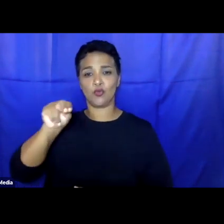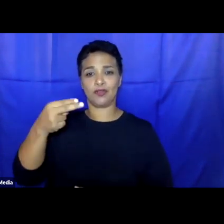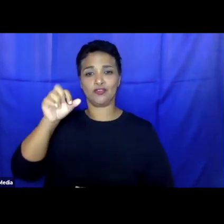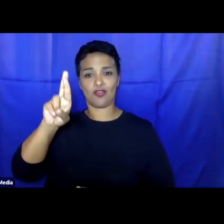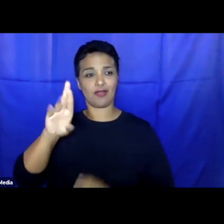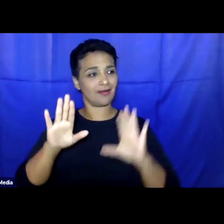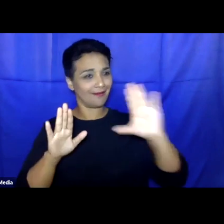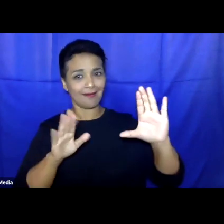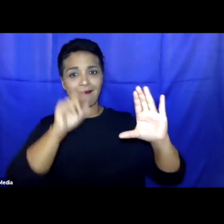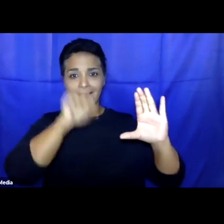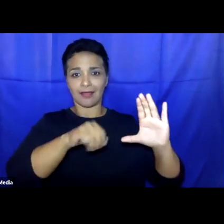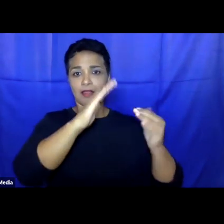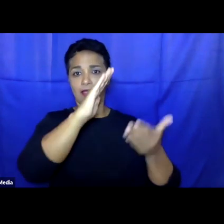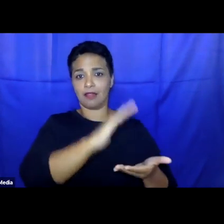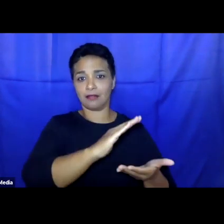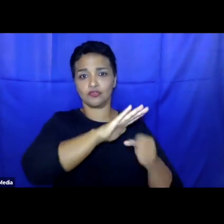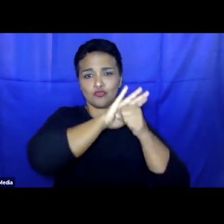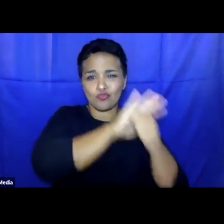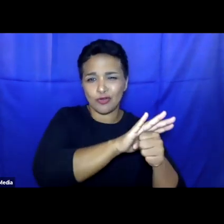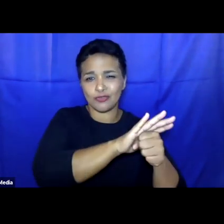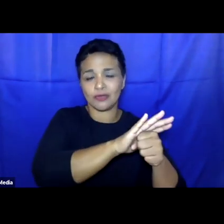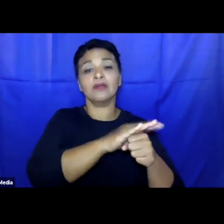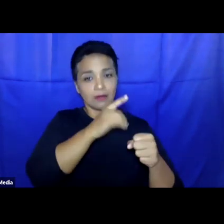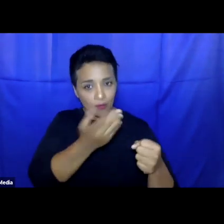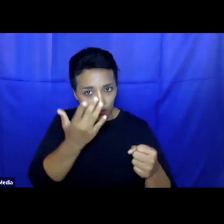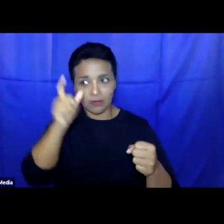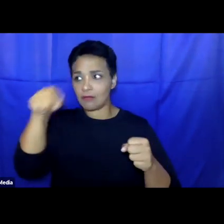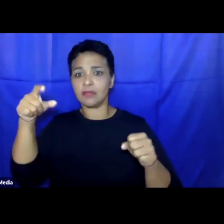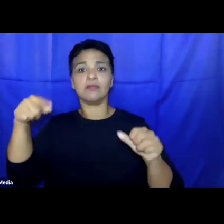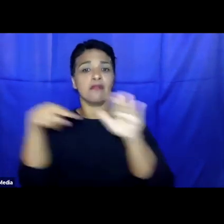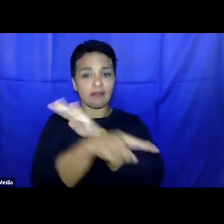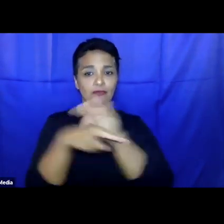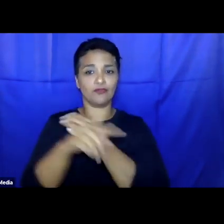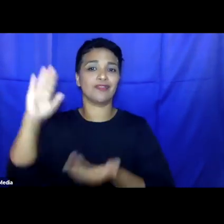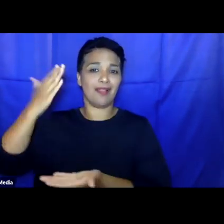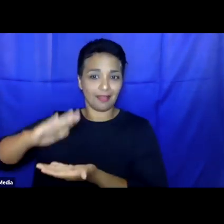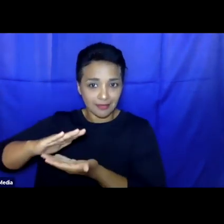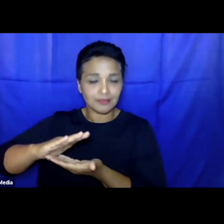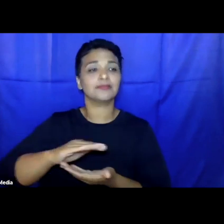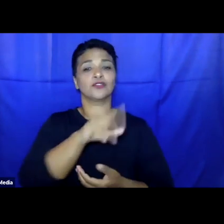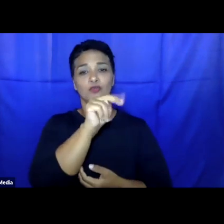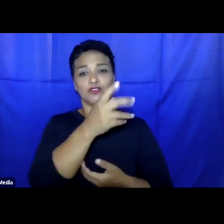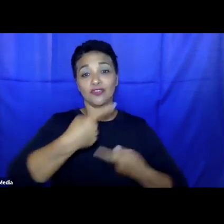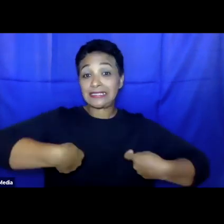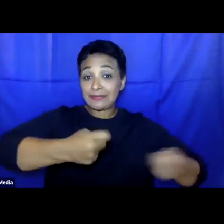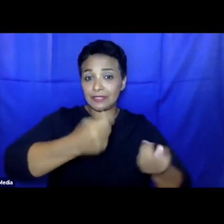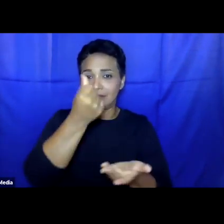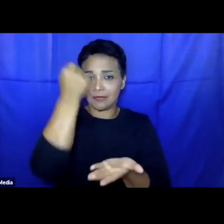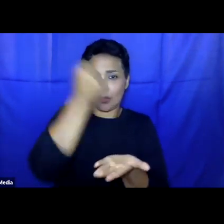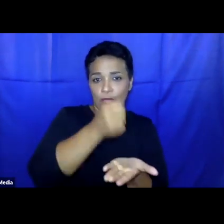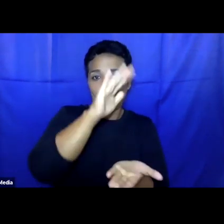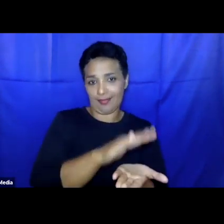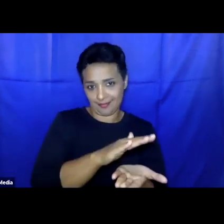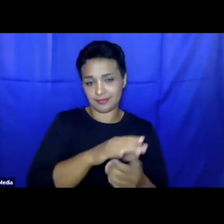providing education to the people to create their livelihood activities. And it is